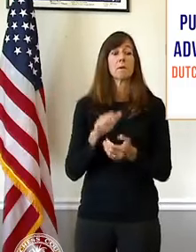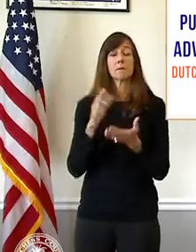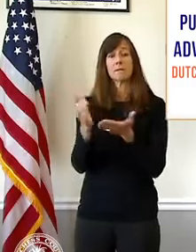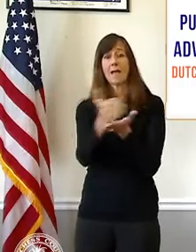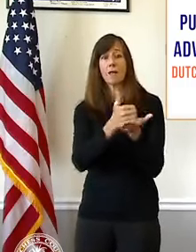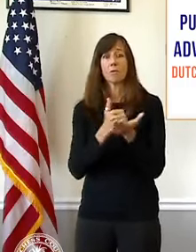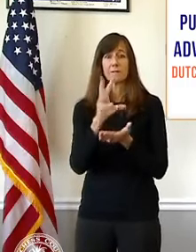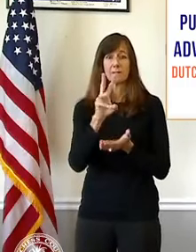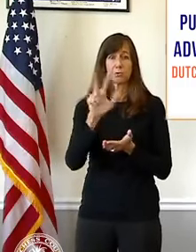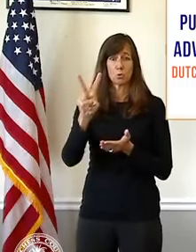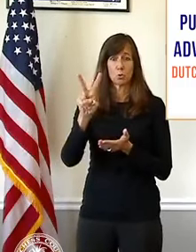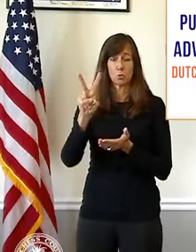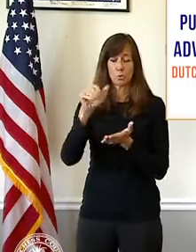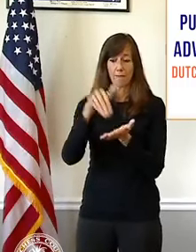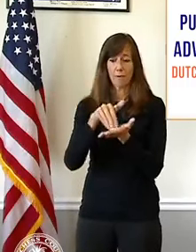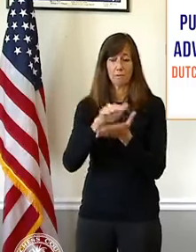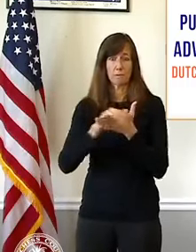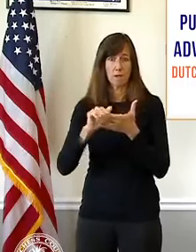visit